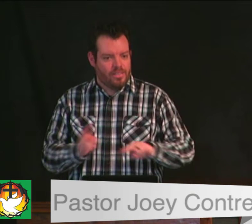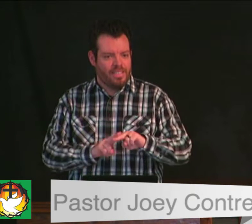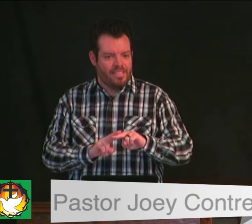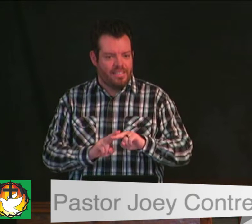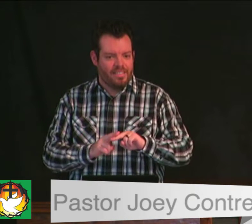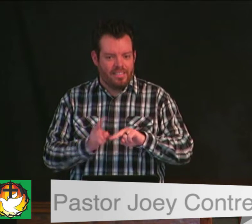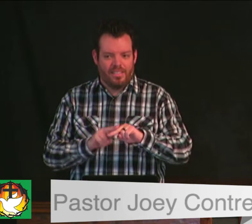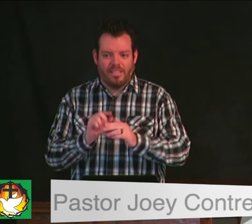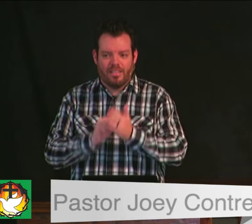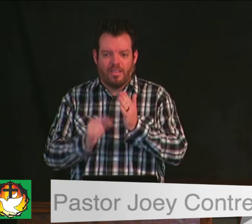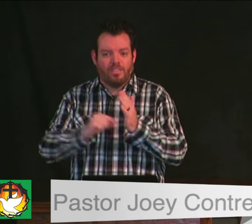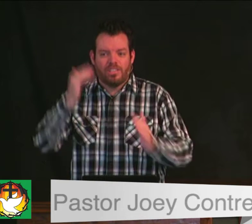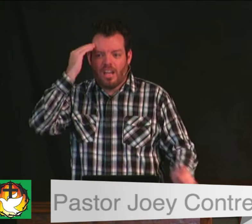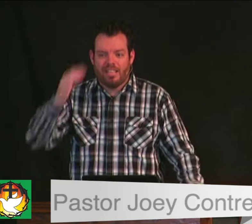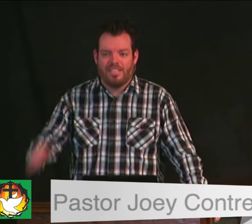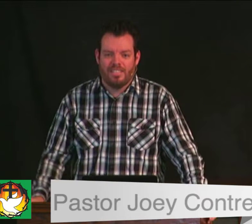Increase your first knowledge.